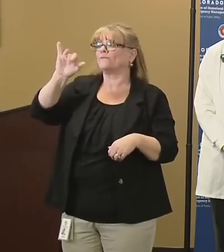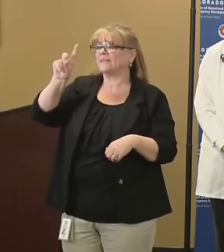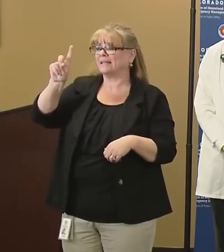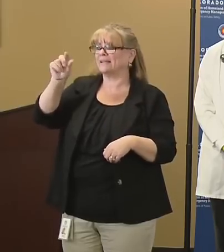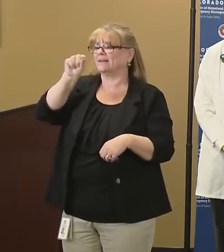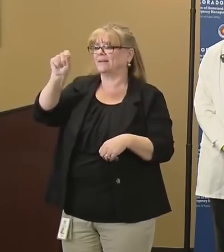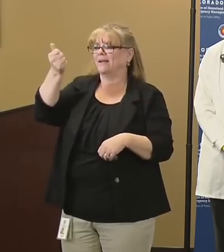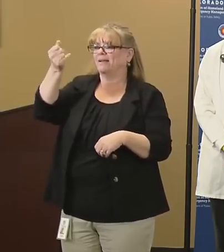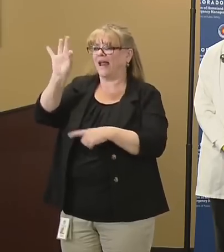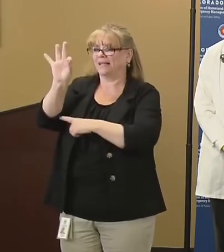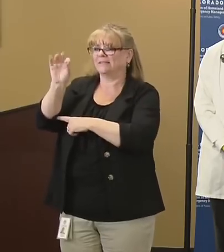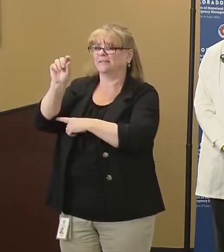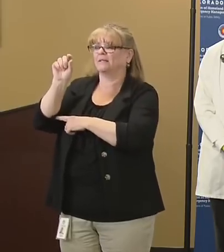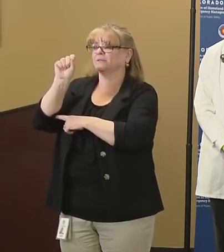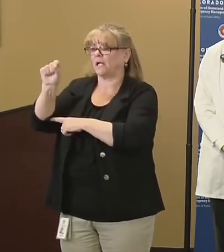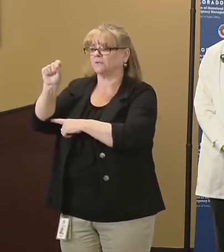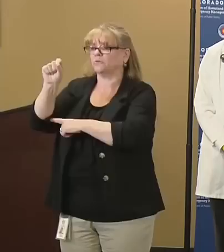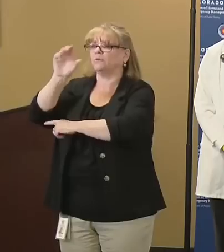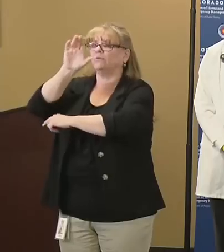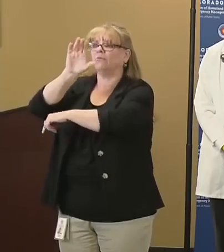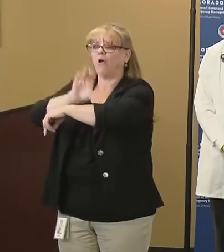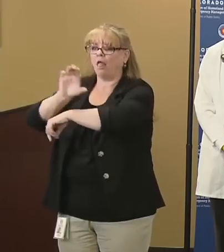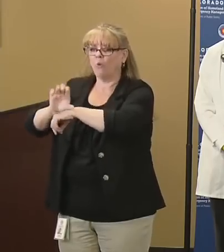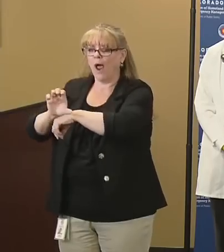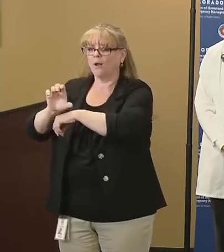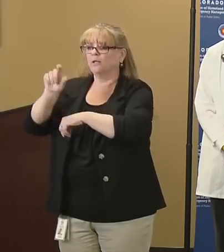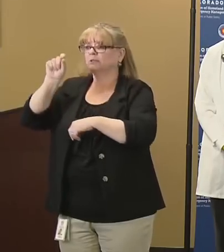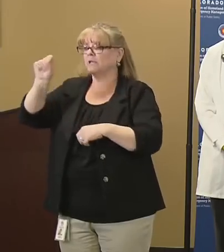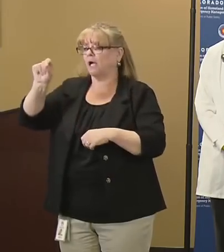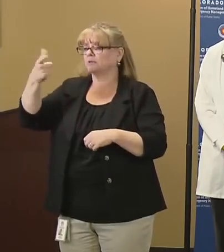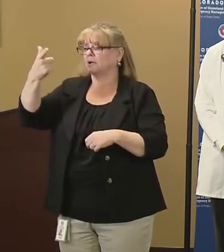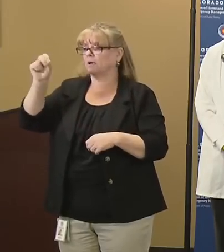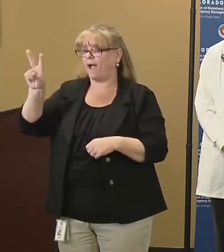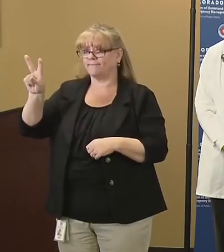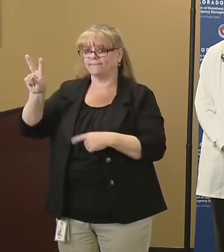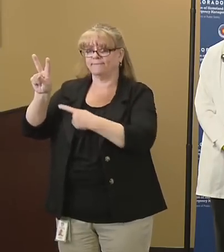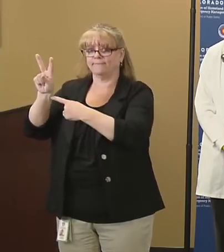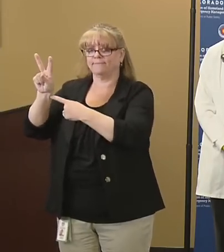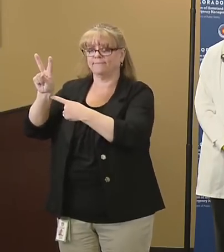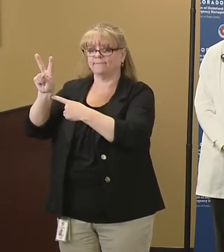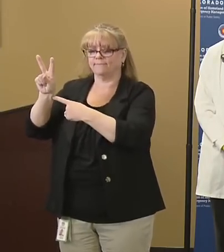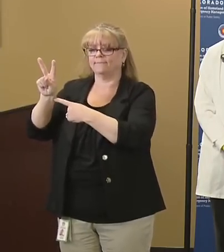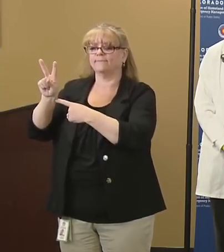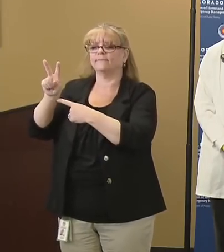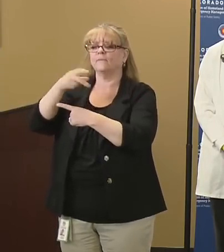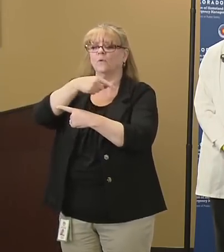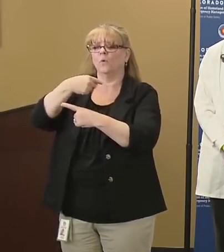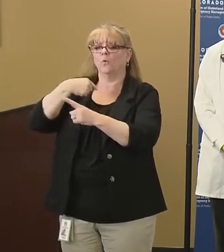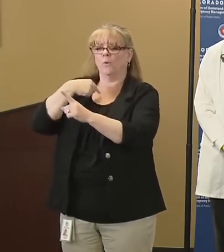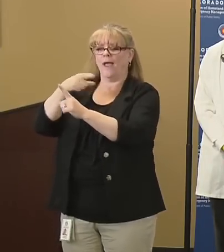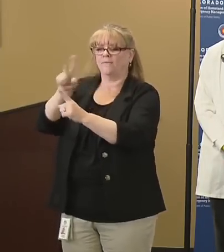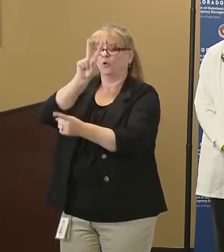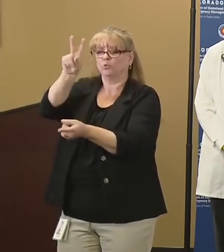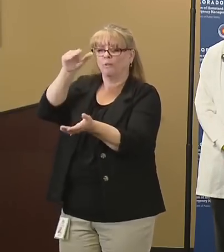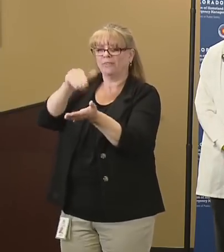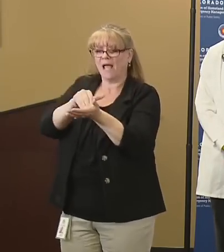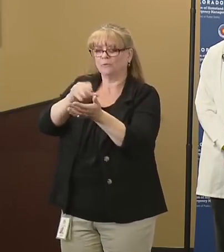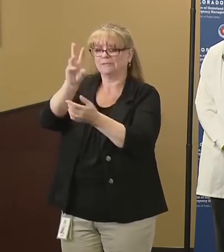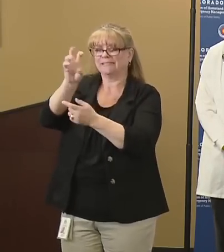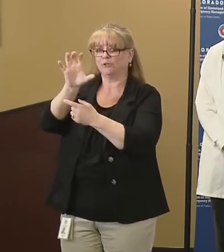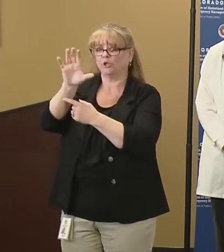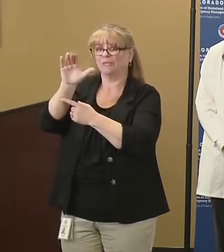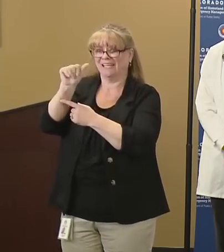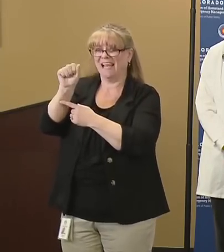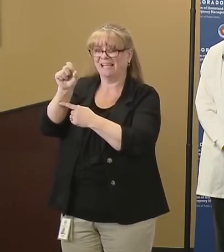covid19.colorado.gov. Those will be posted today at 4, but I have a partial update now that we have 2,627 cases,